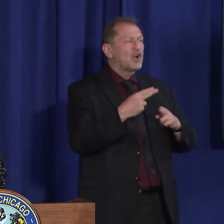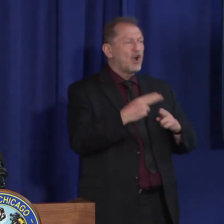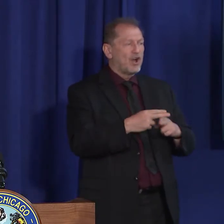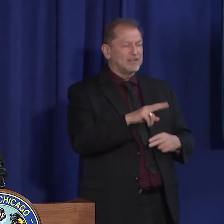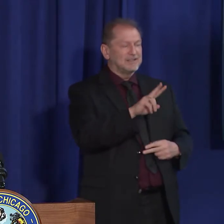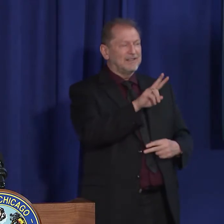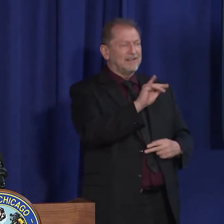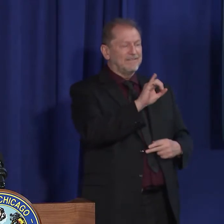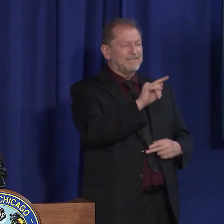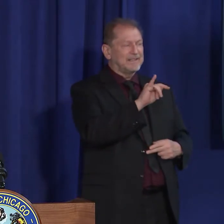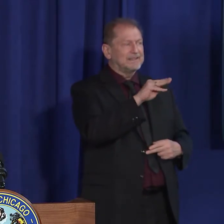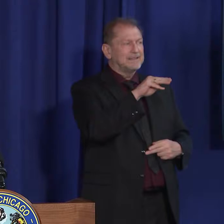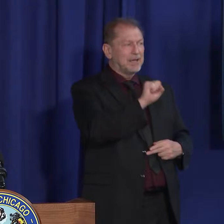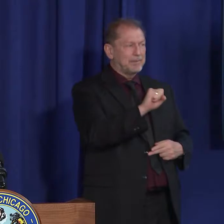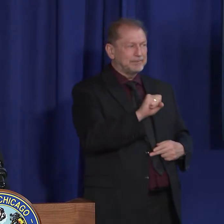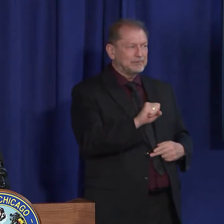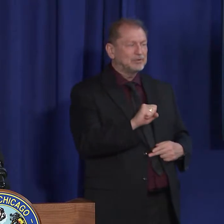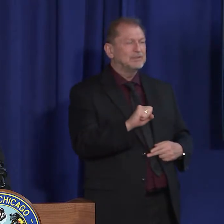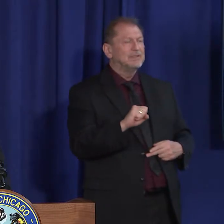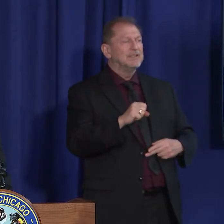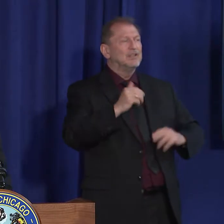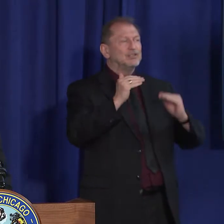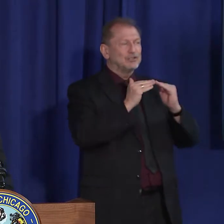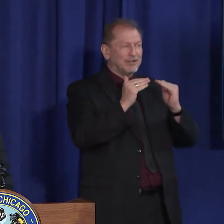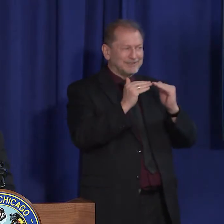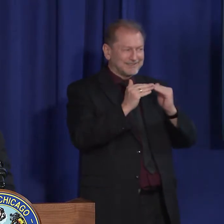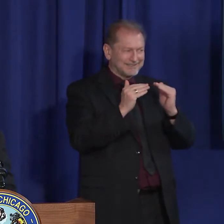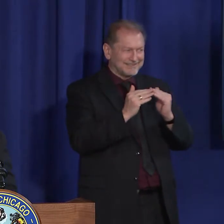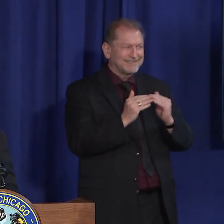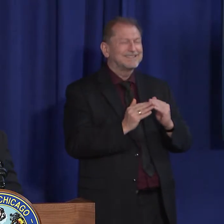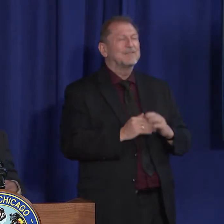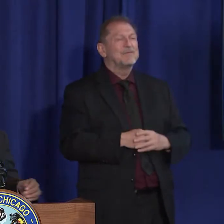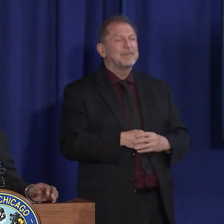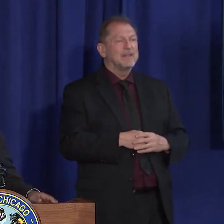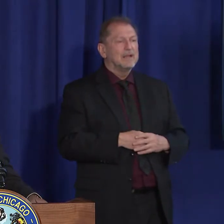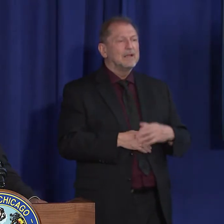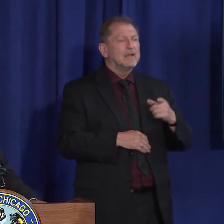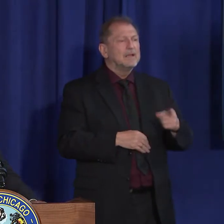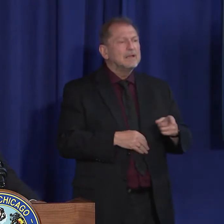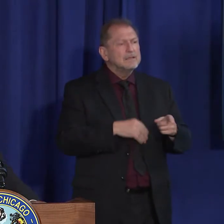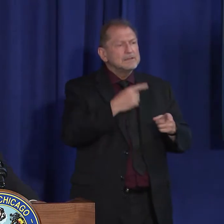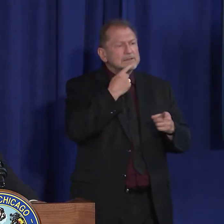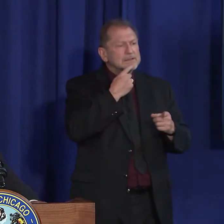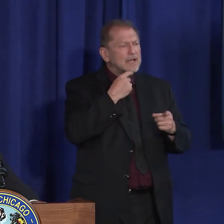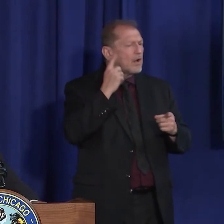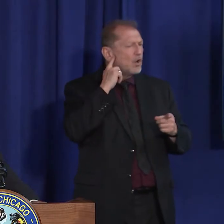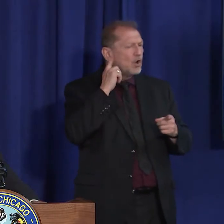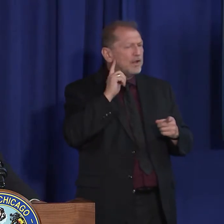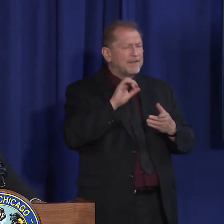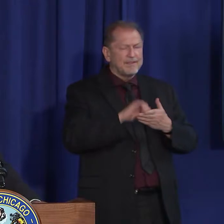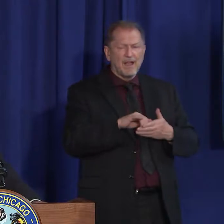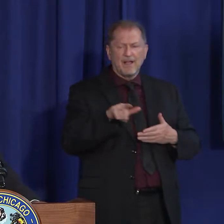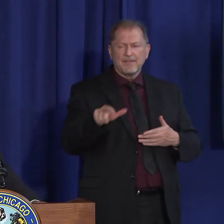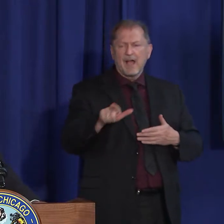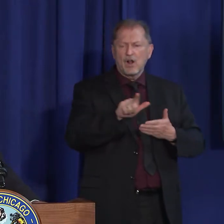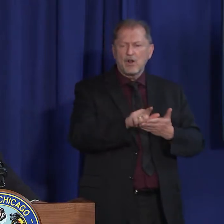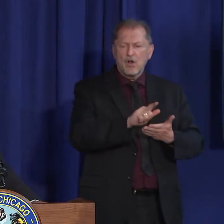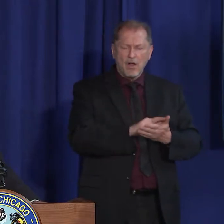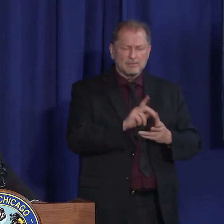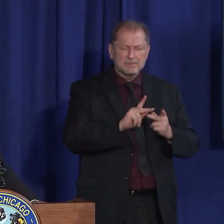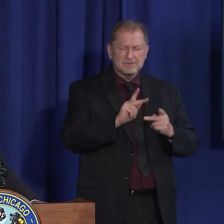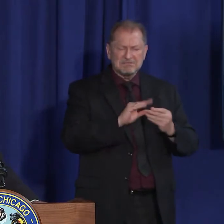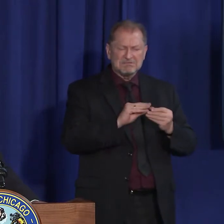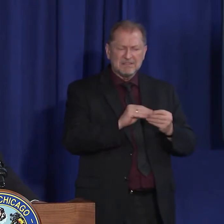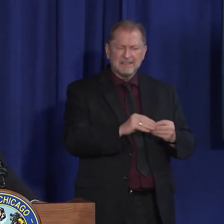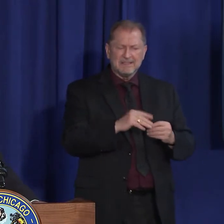I spoke with Pastor Marshall Hatch this morning, and he several weeks ago said he thought that this measure would undermine efforts